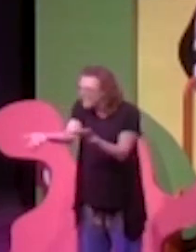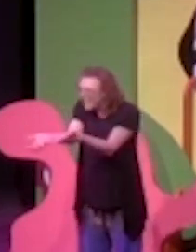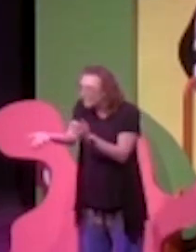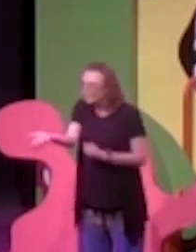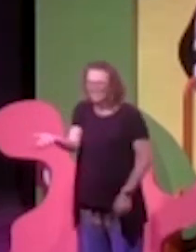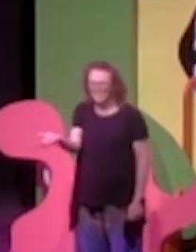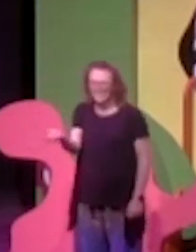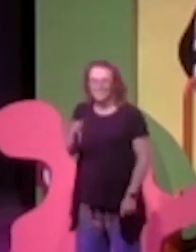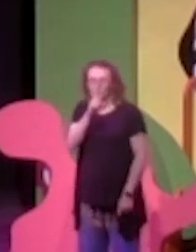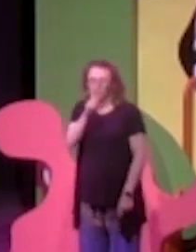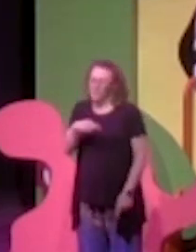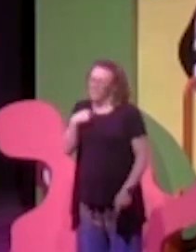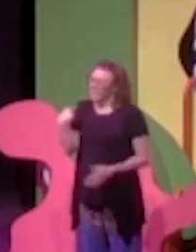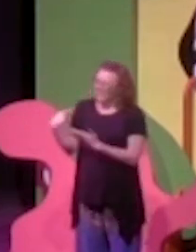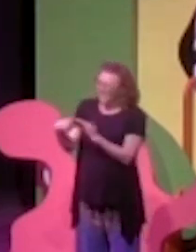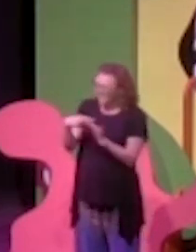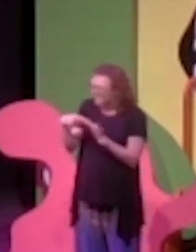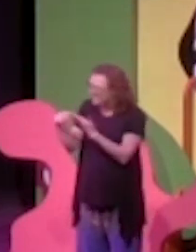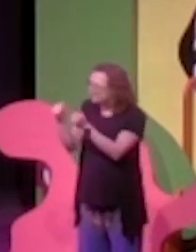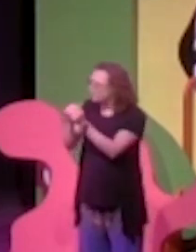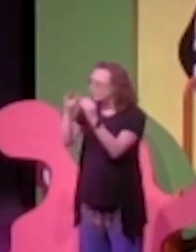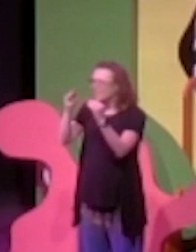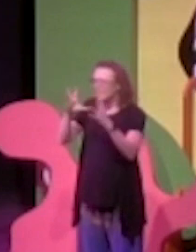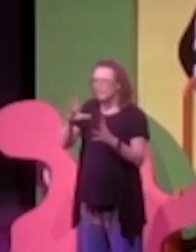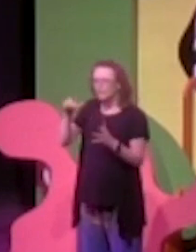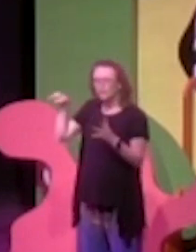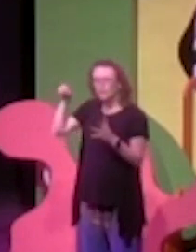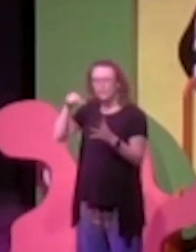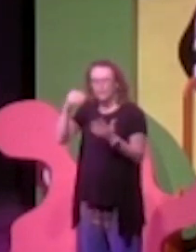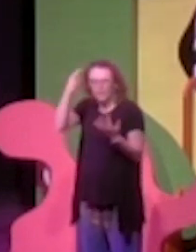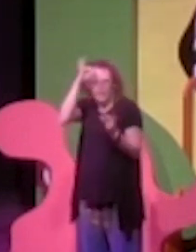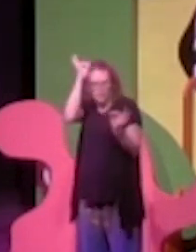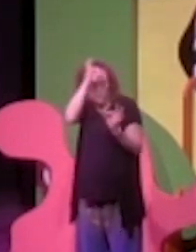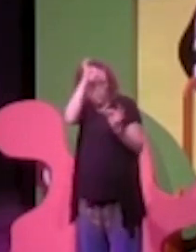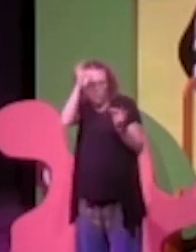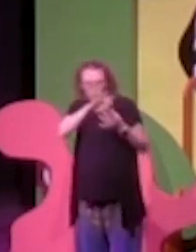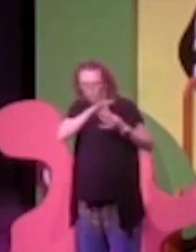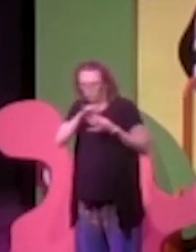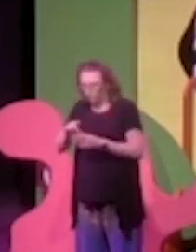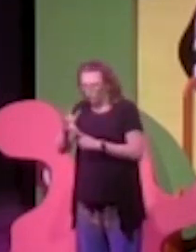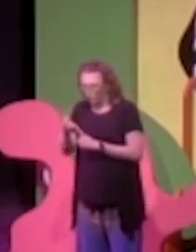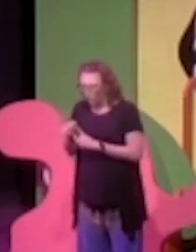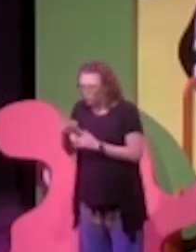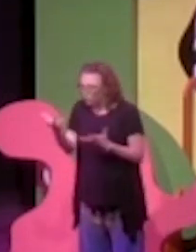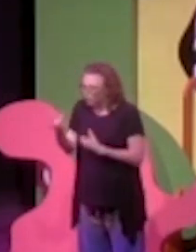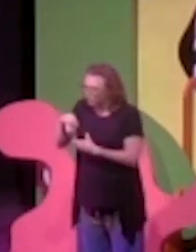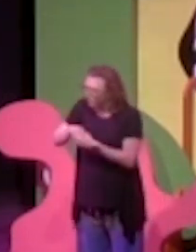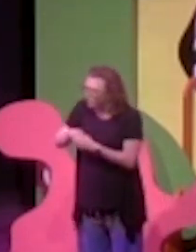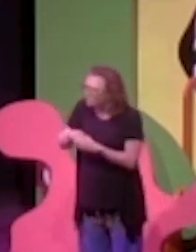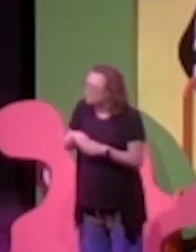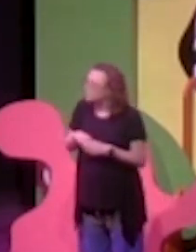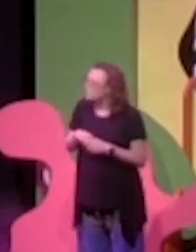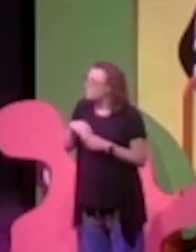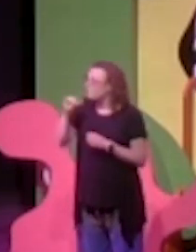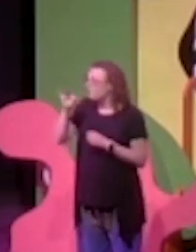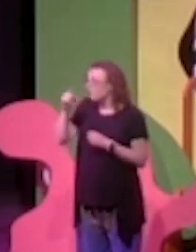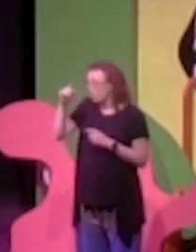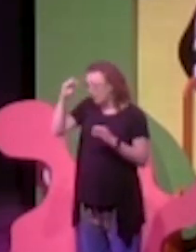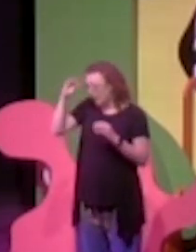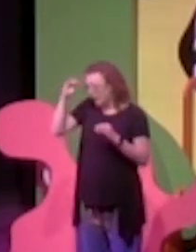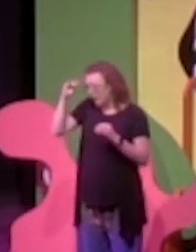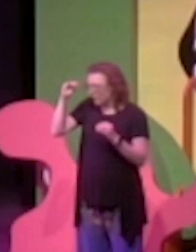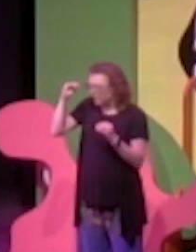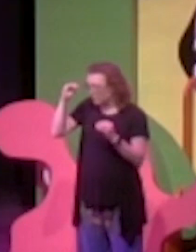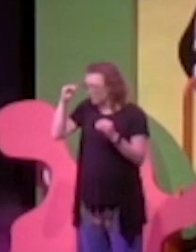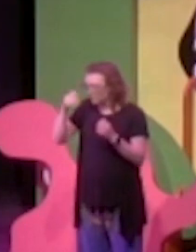who aren't even aware of what California people do, what, you know, what cultures we have. And if you think about it, if you think